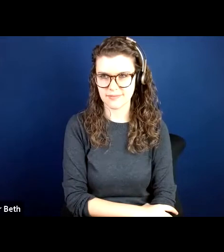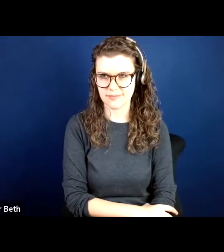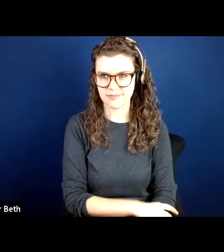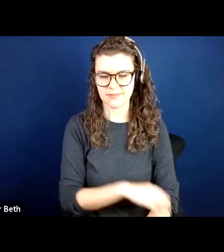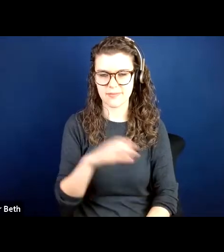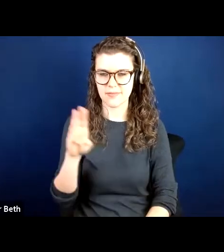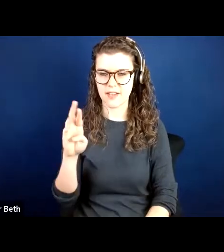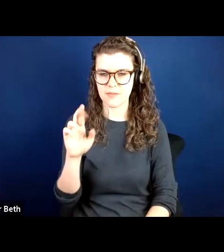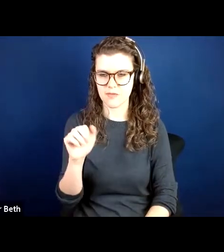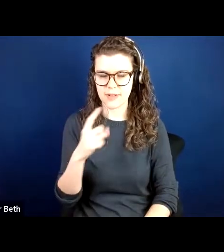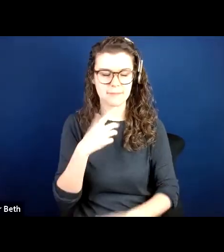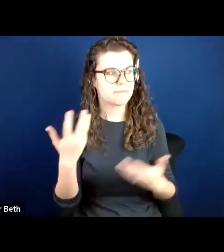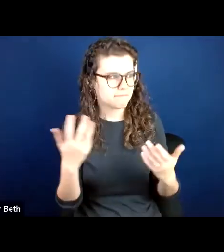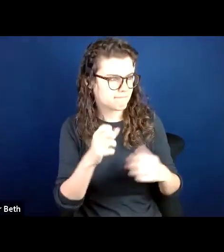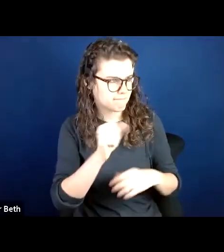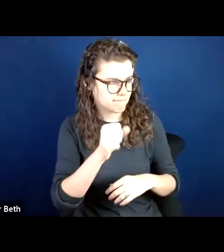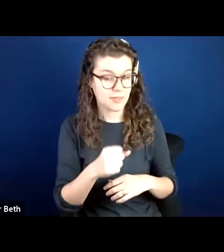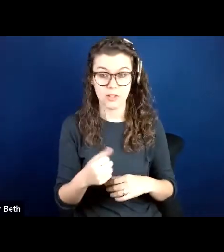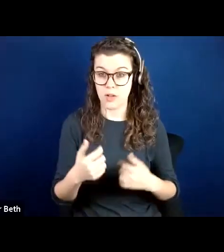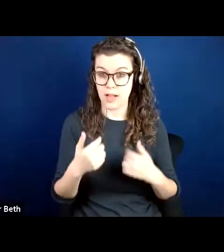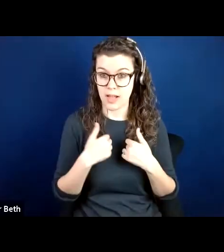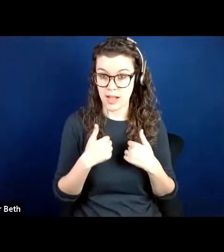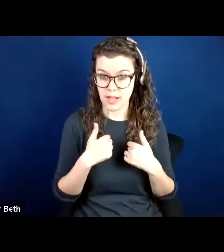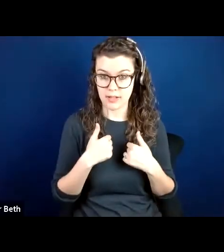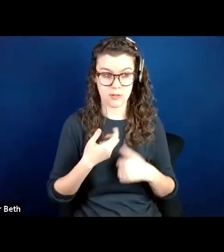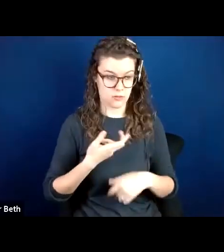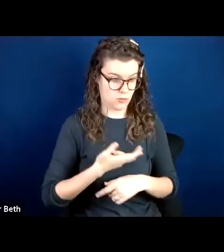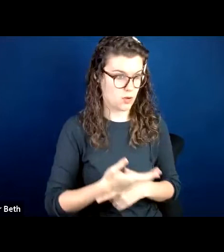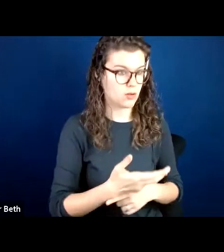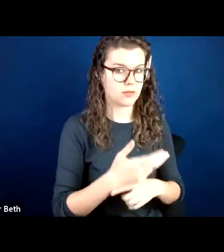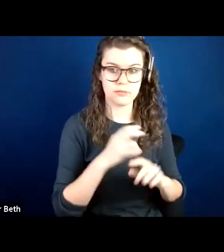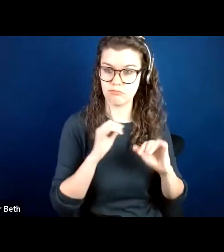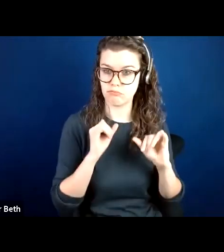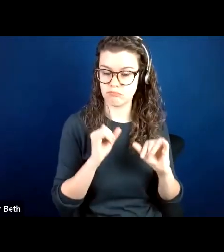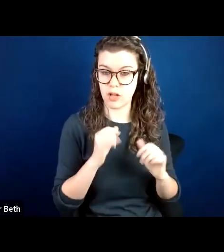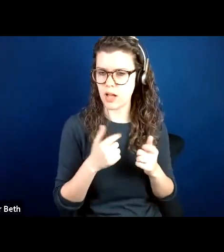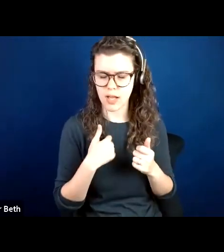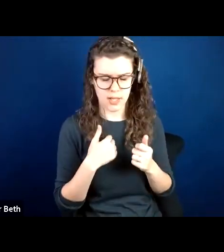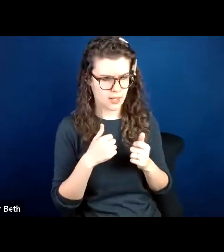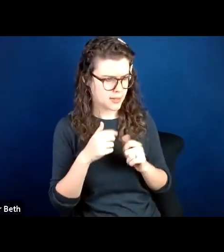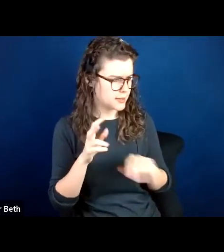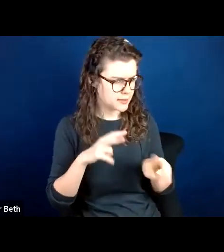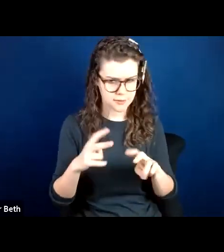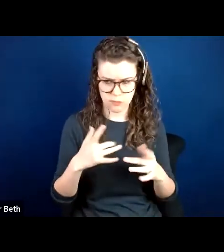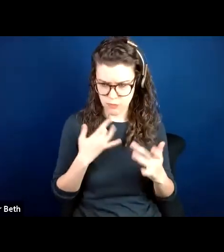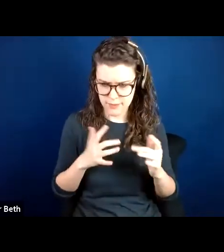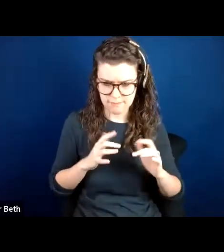Yes. So after I was brought on, one of the first priorities for